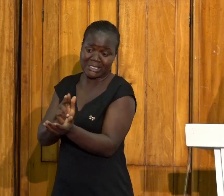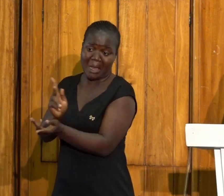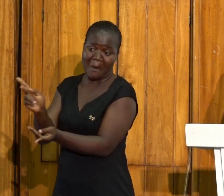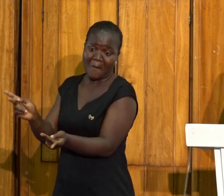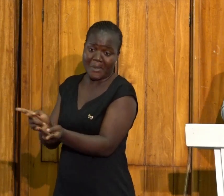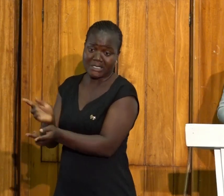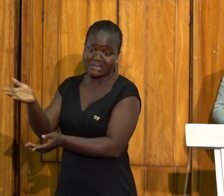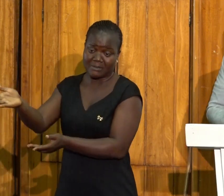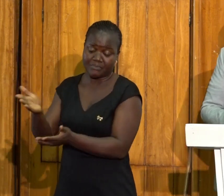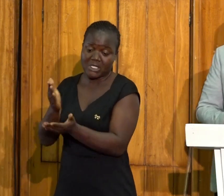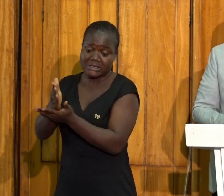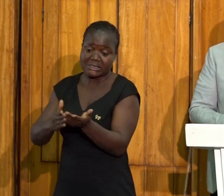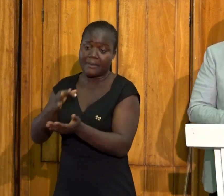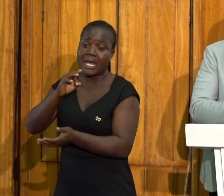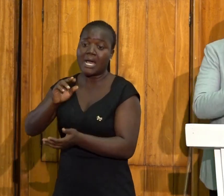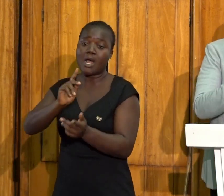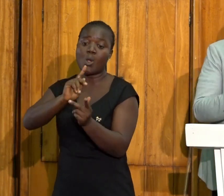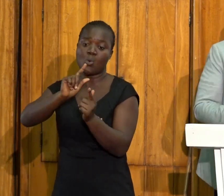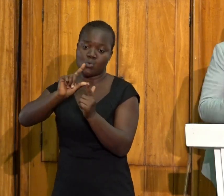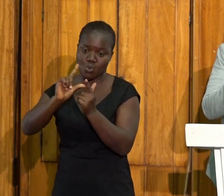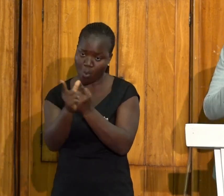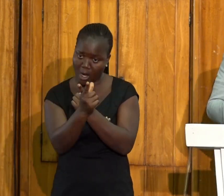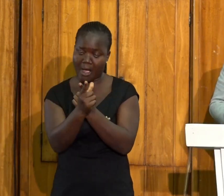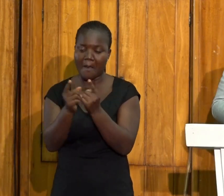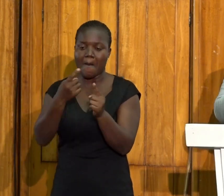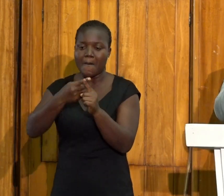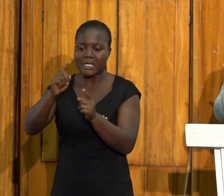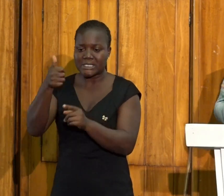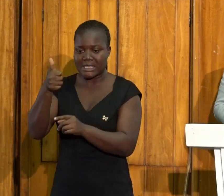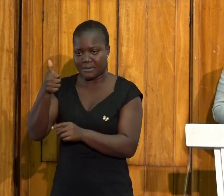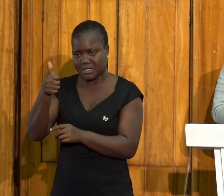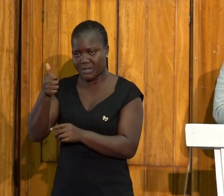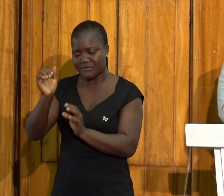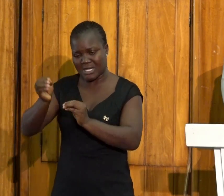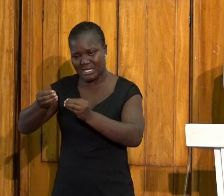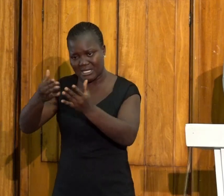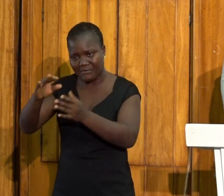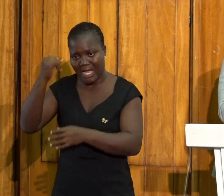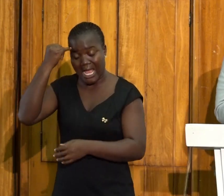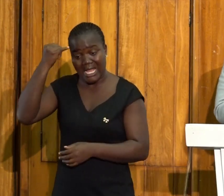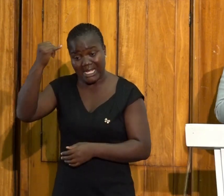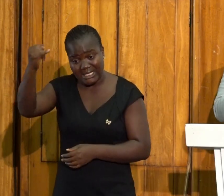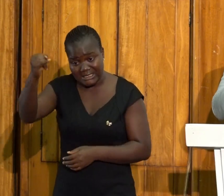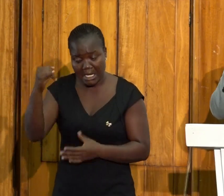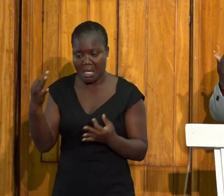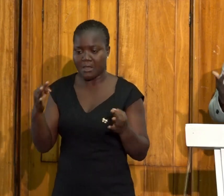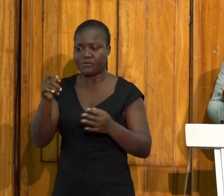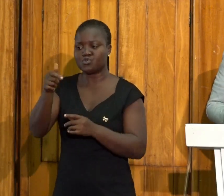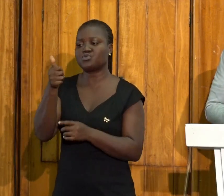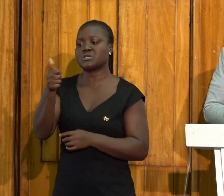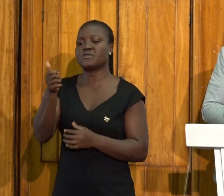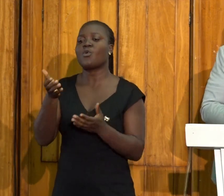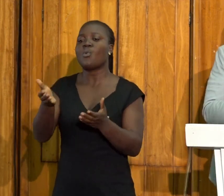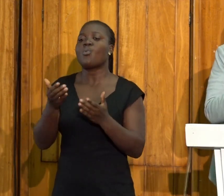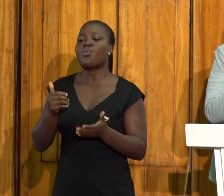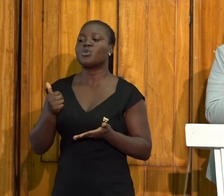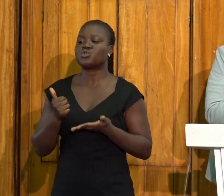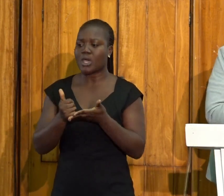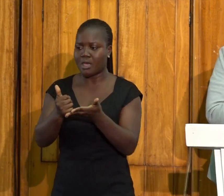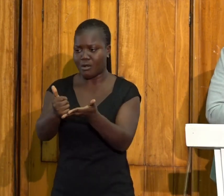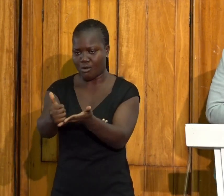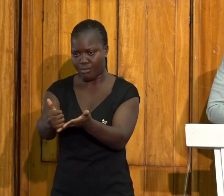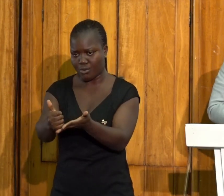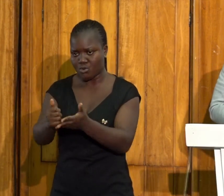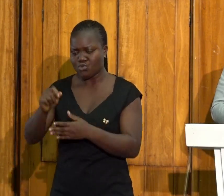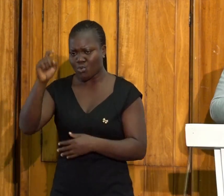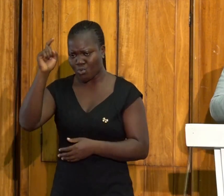are local registries and everything, but they give an idea of if we want to have larger samples to actually look